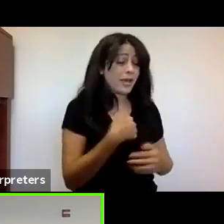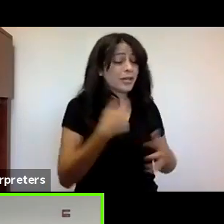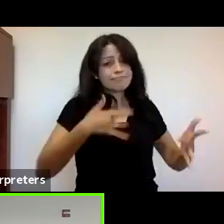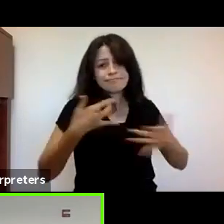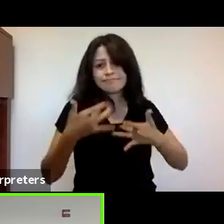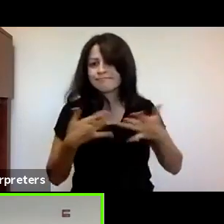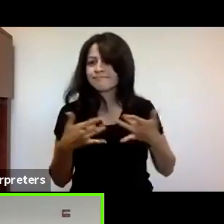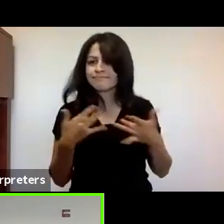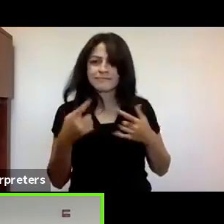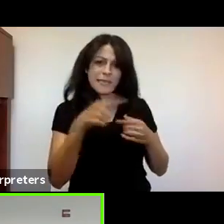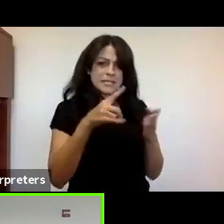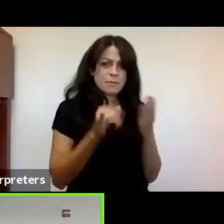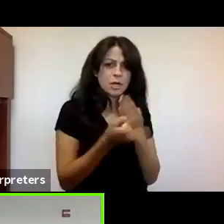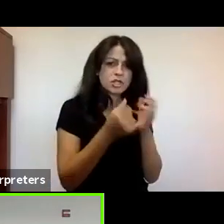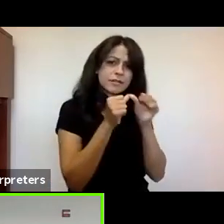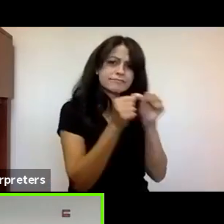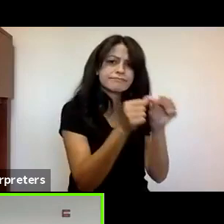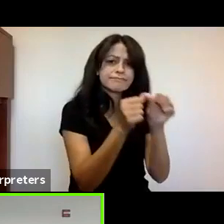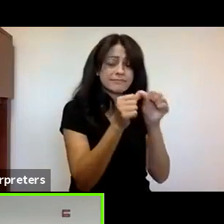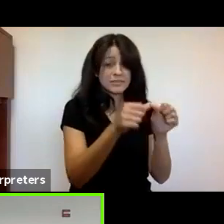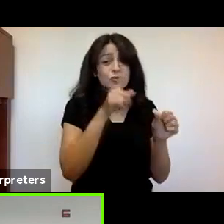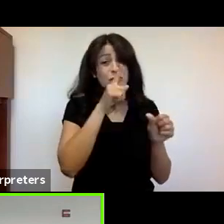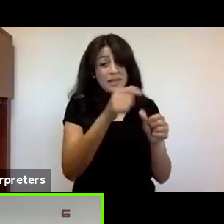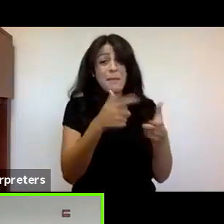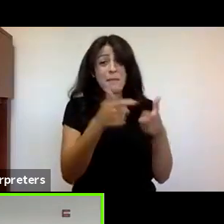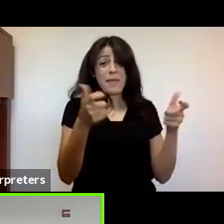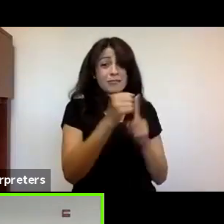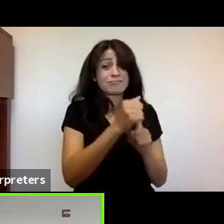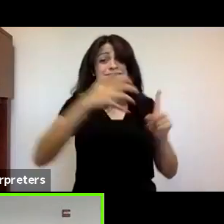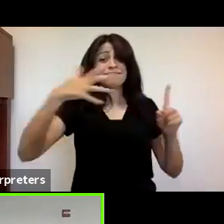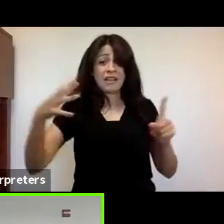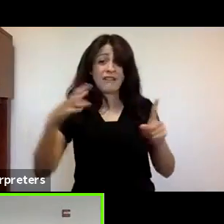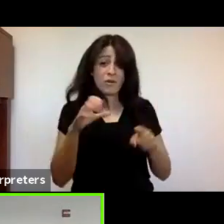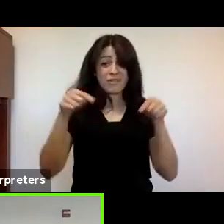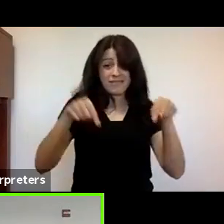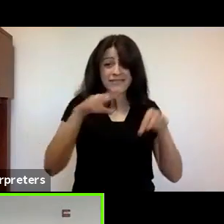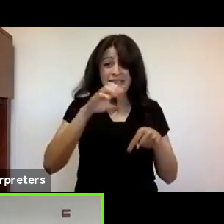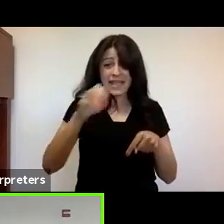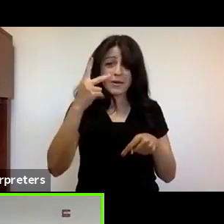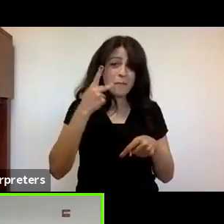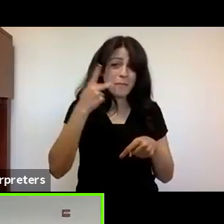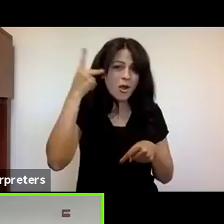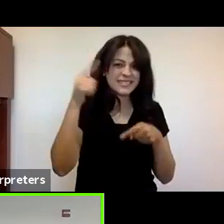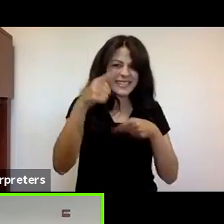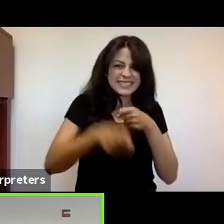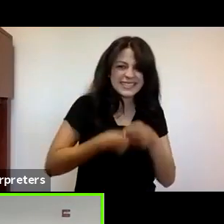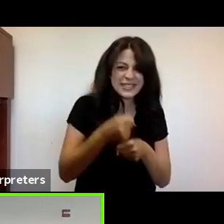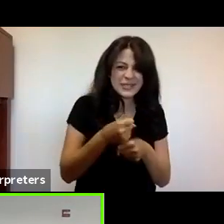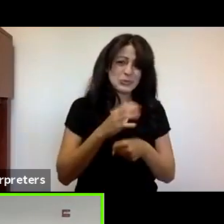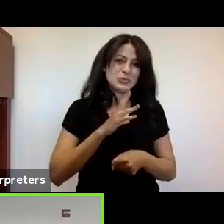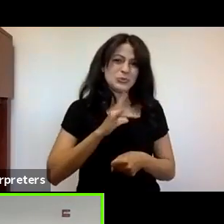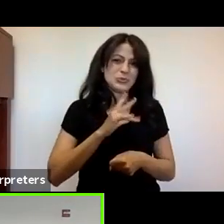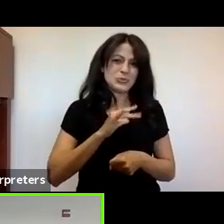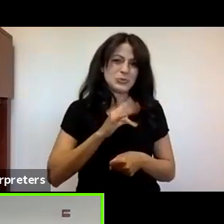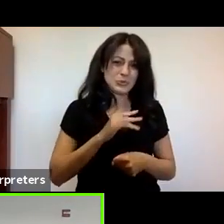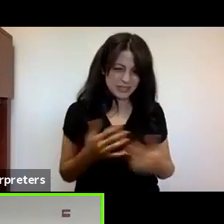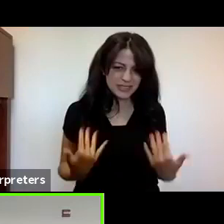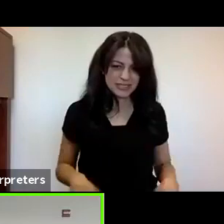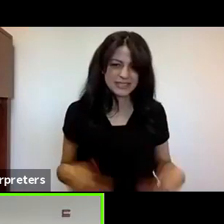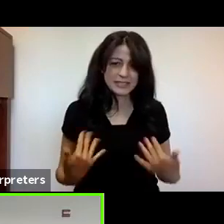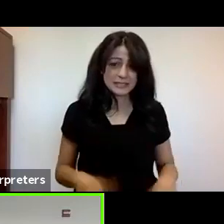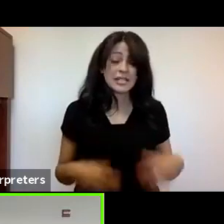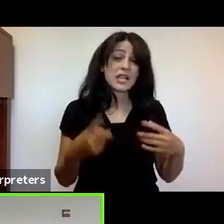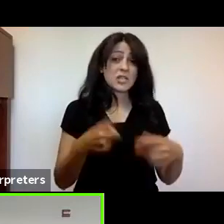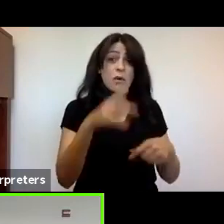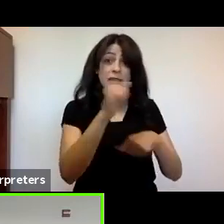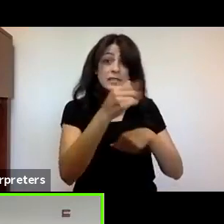part in what truly is a massive expansion of county parks this year. So the benefits of a linear